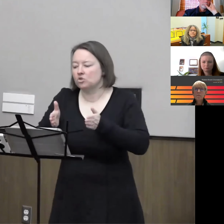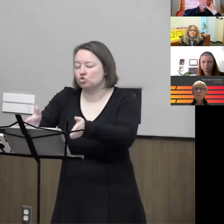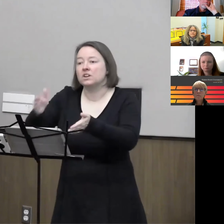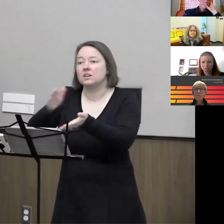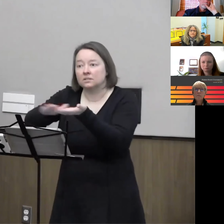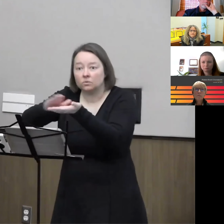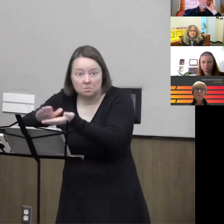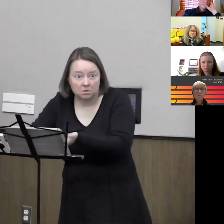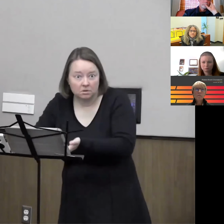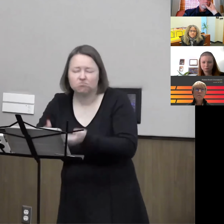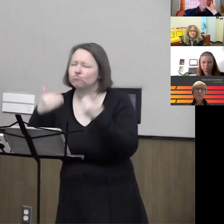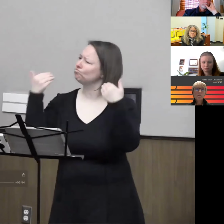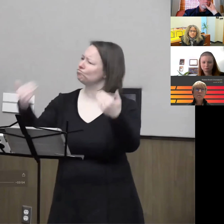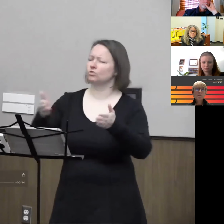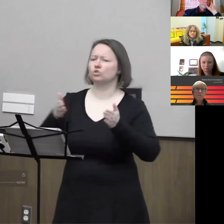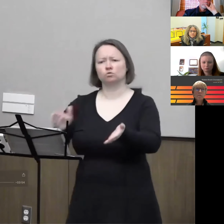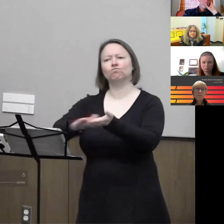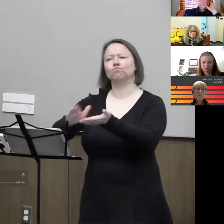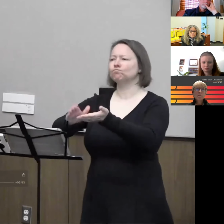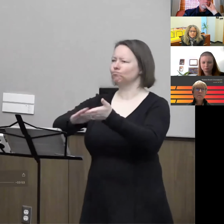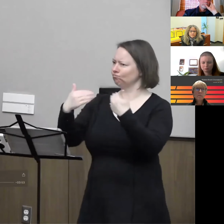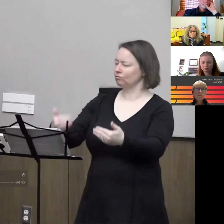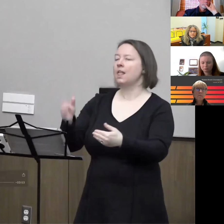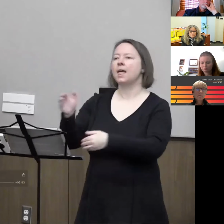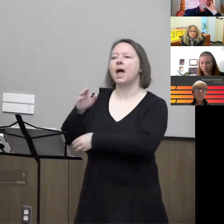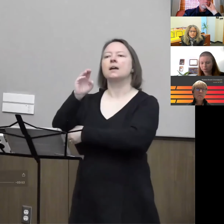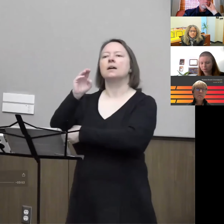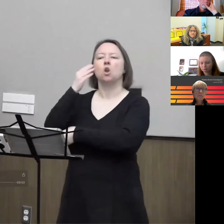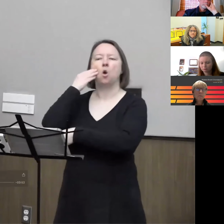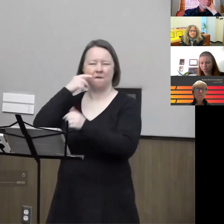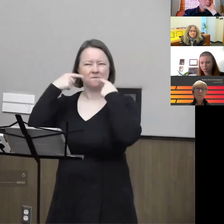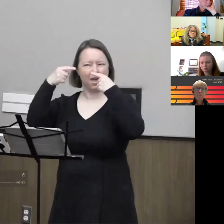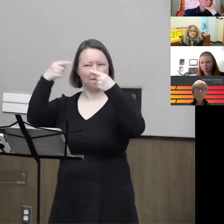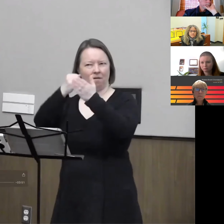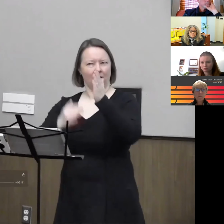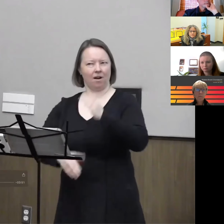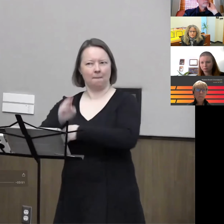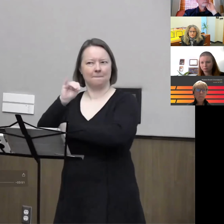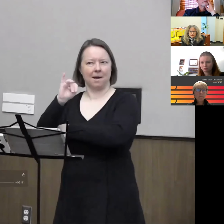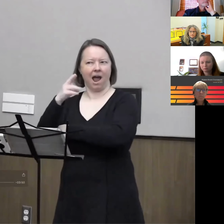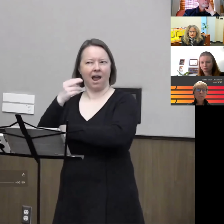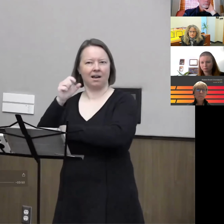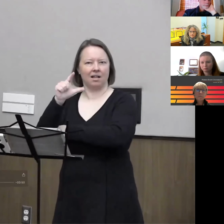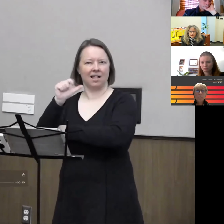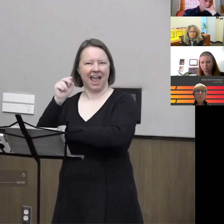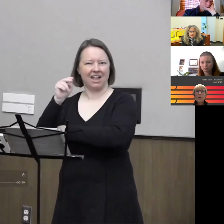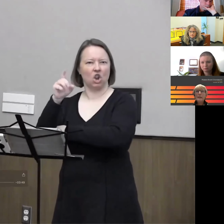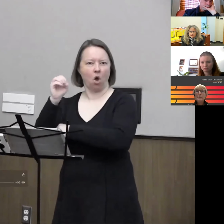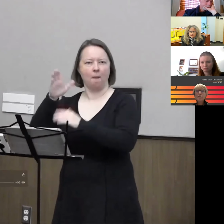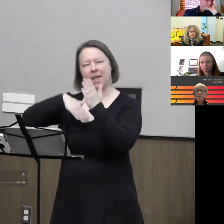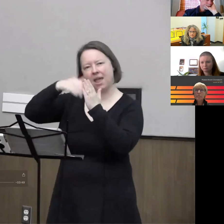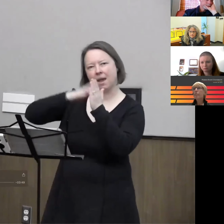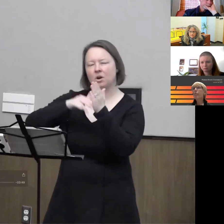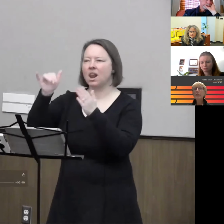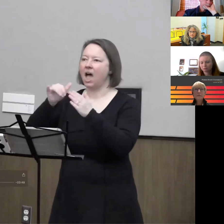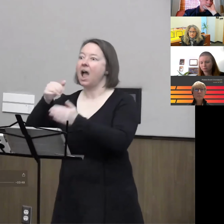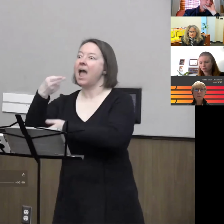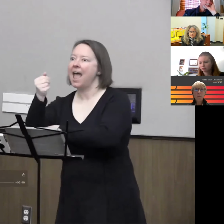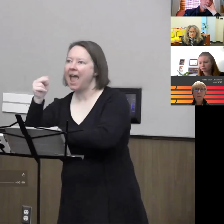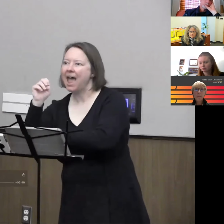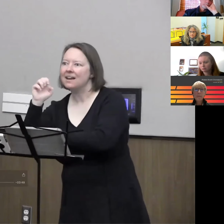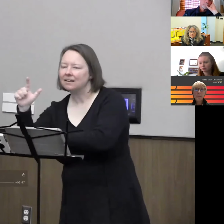out and sweep streets. Like Michelangelo painted pictures. Sweep streets like Handel and